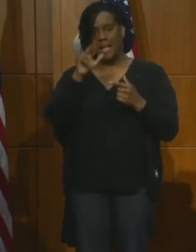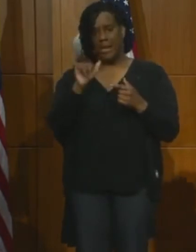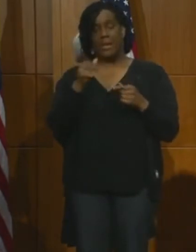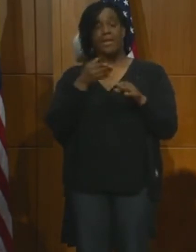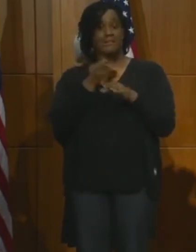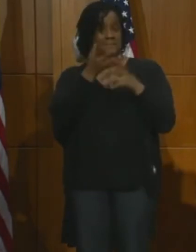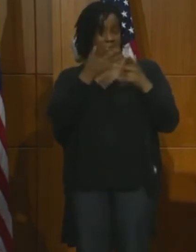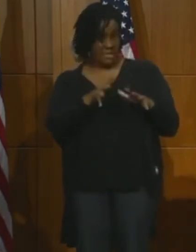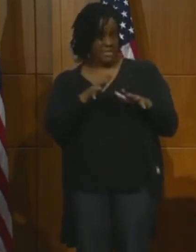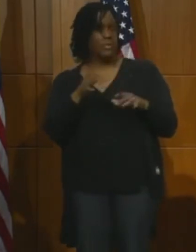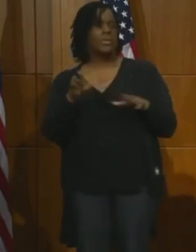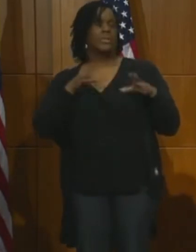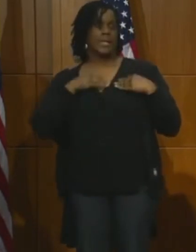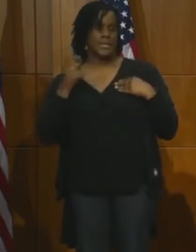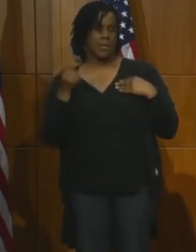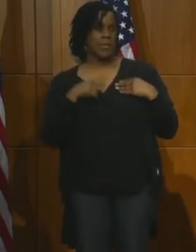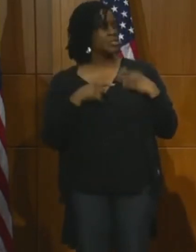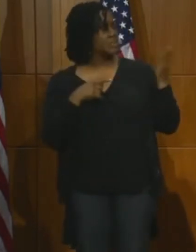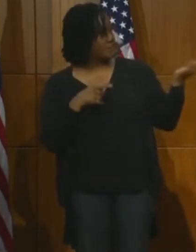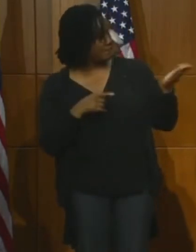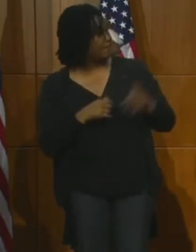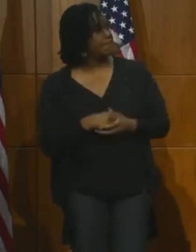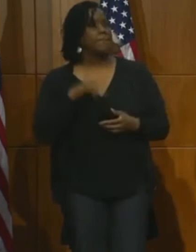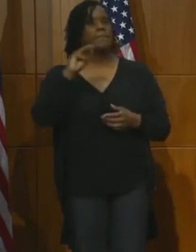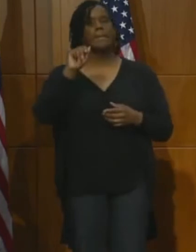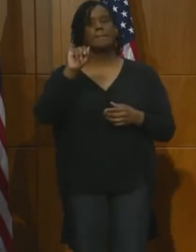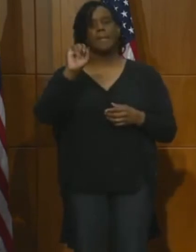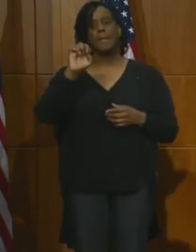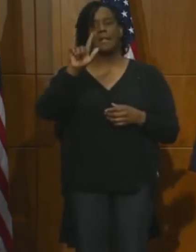after that. So Senator Mamie Locke, welcome.